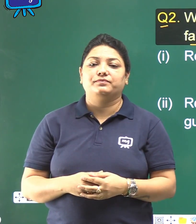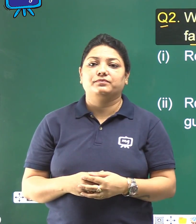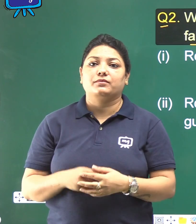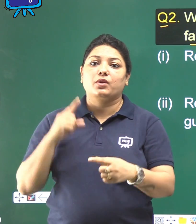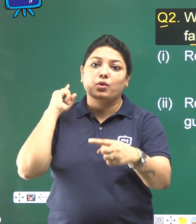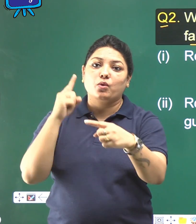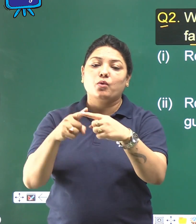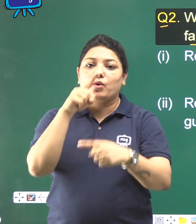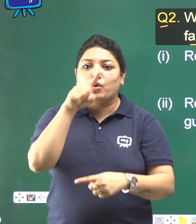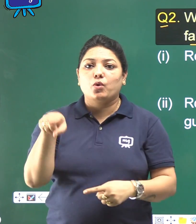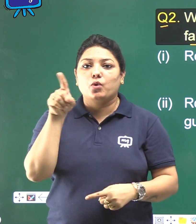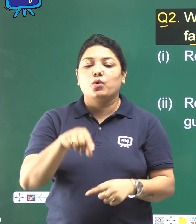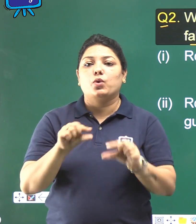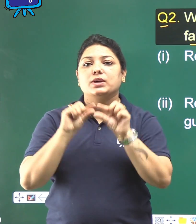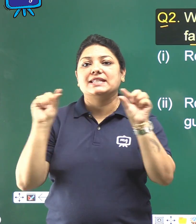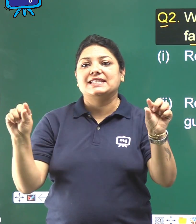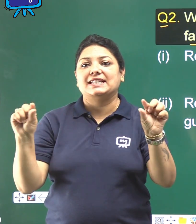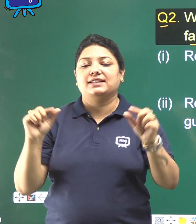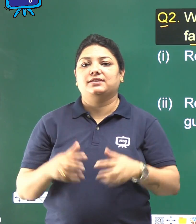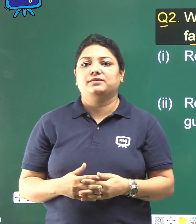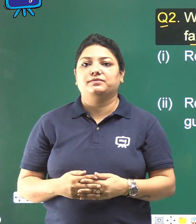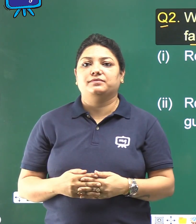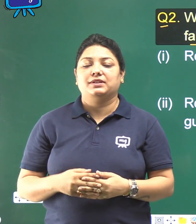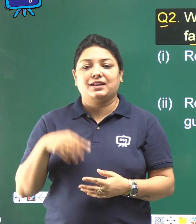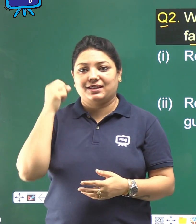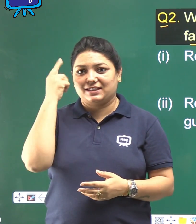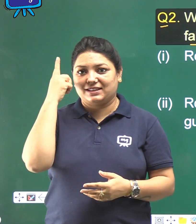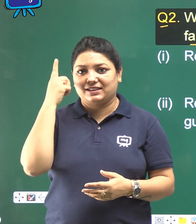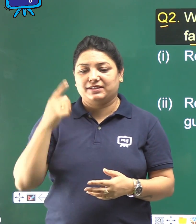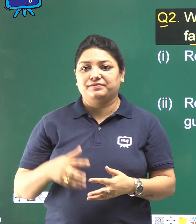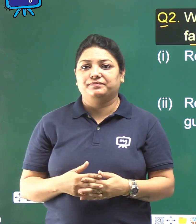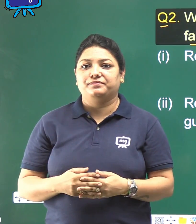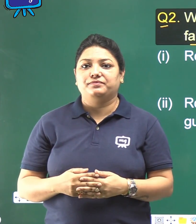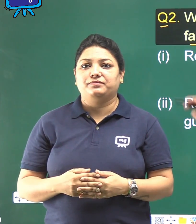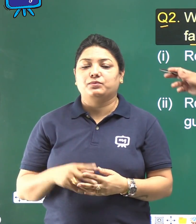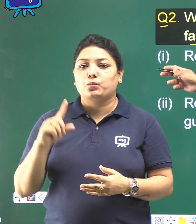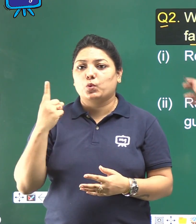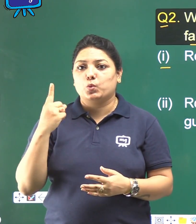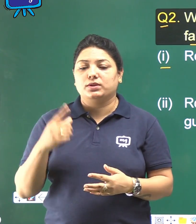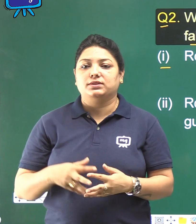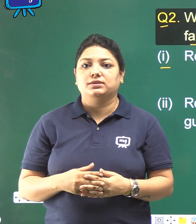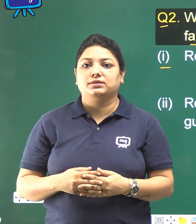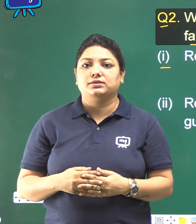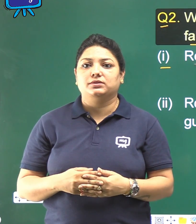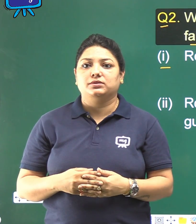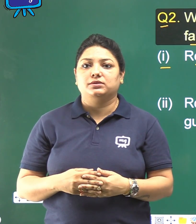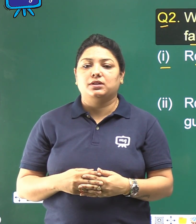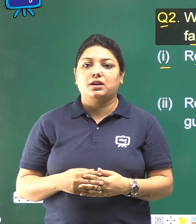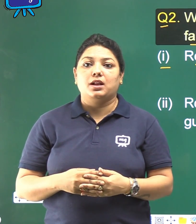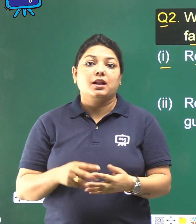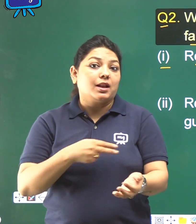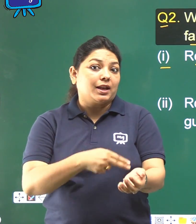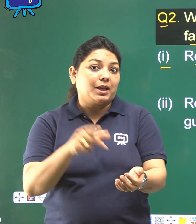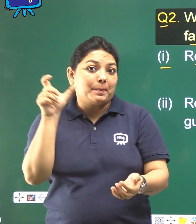for wrong sentence. Understand? First, Roshan